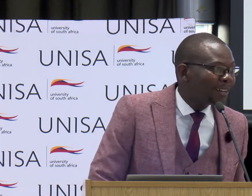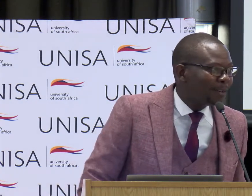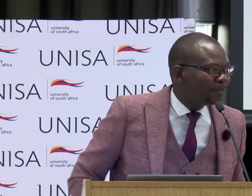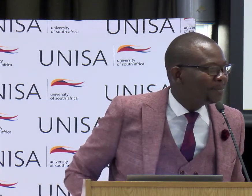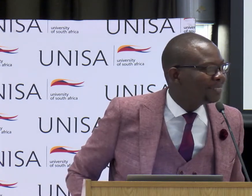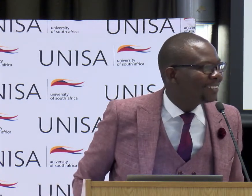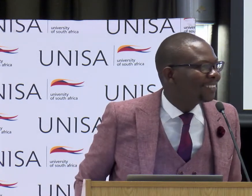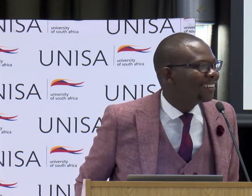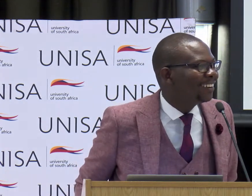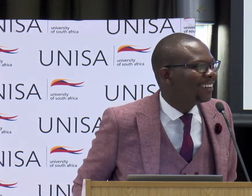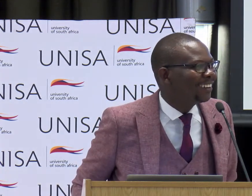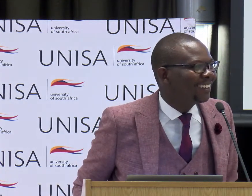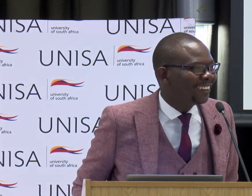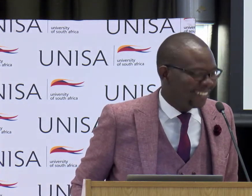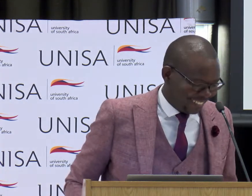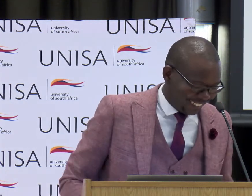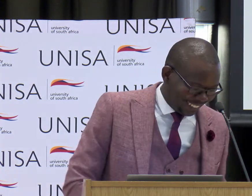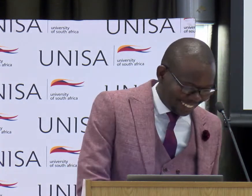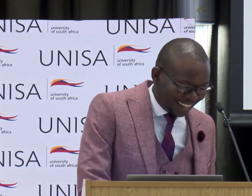salam alaikum.